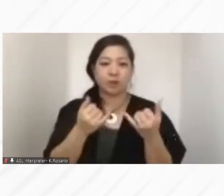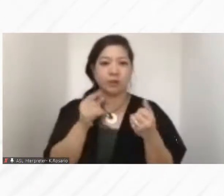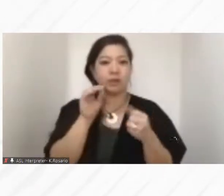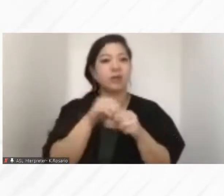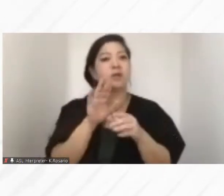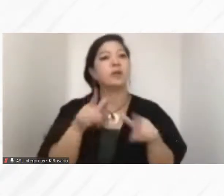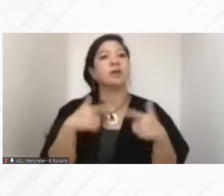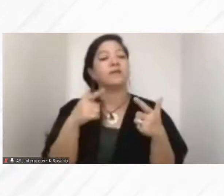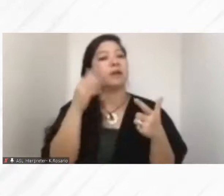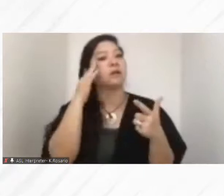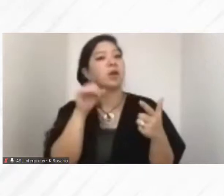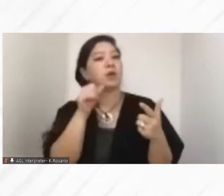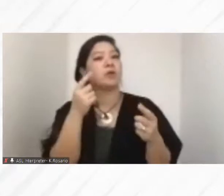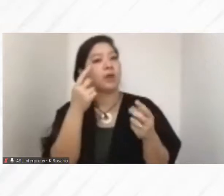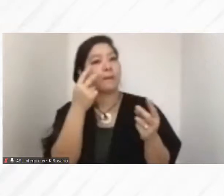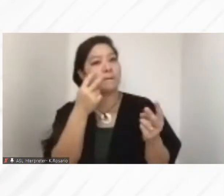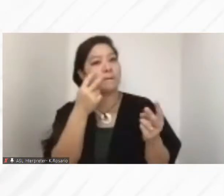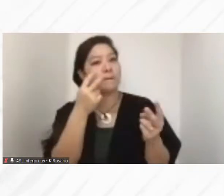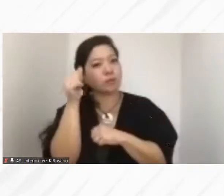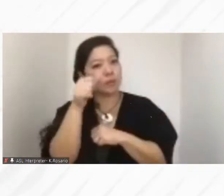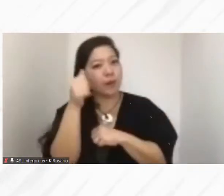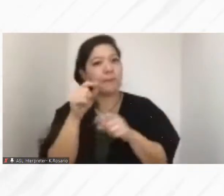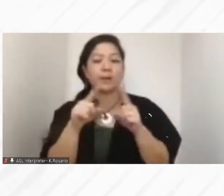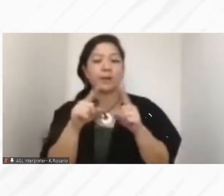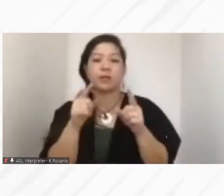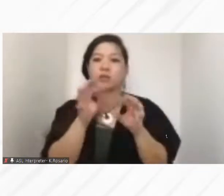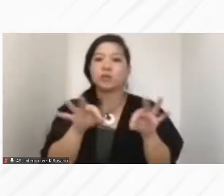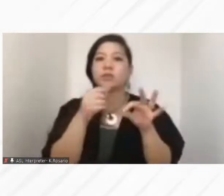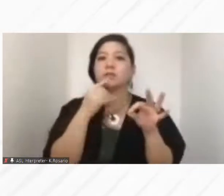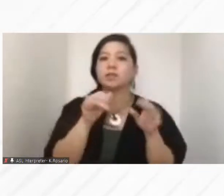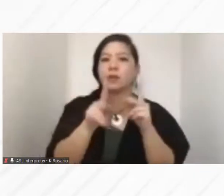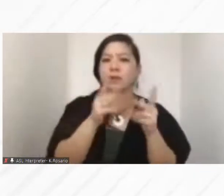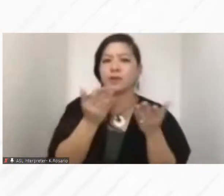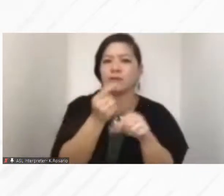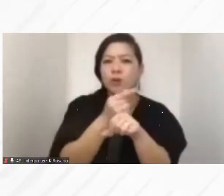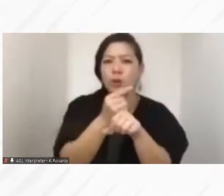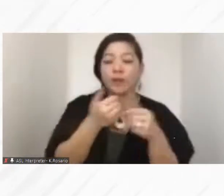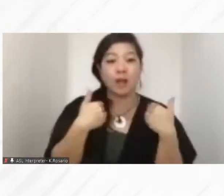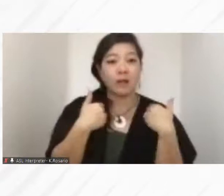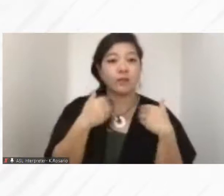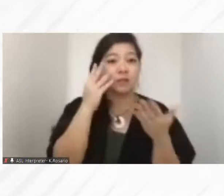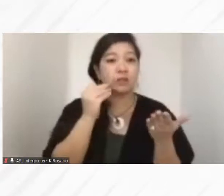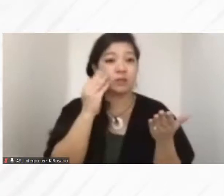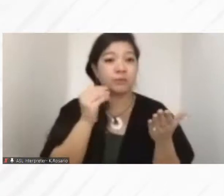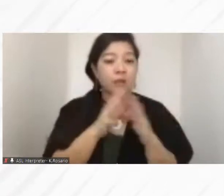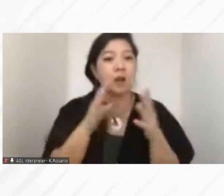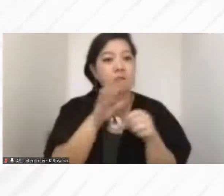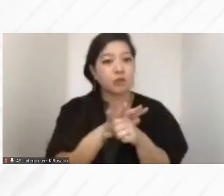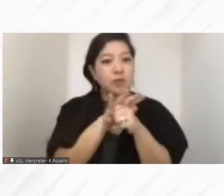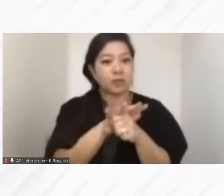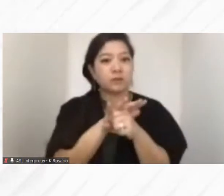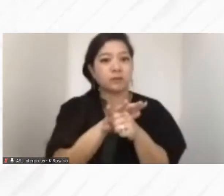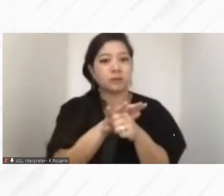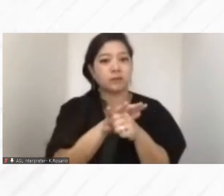I need not remind you of this, but it's worth saying that the people of Guam have experienced great stresses.